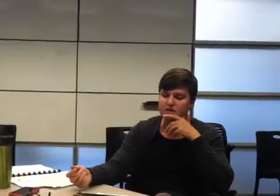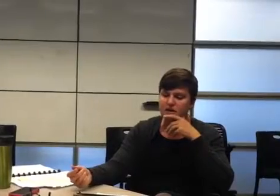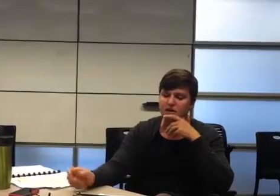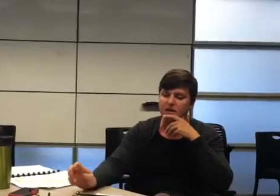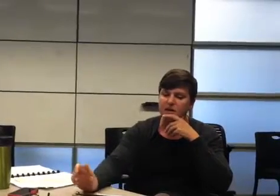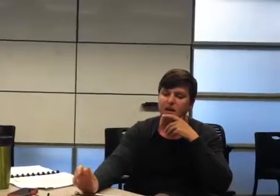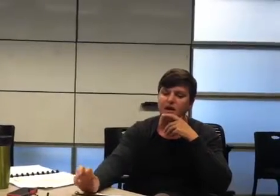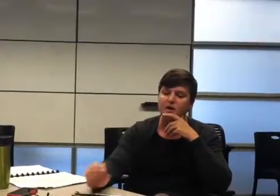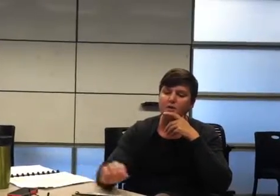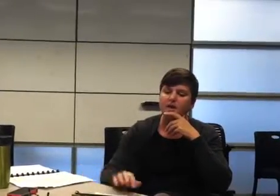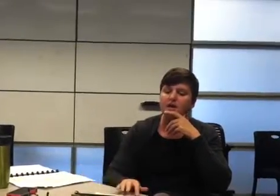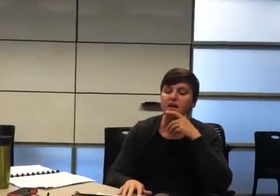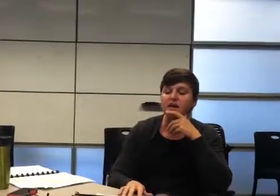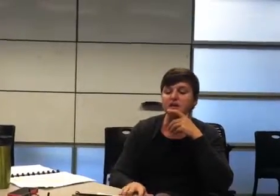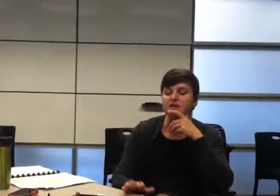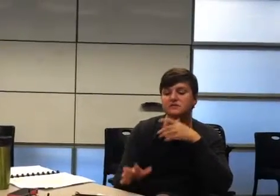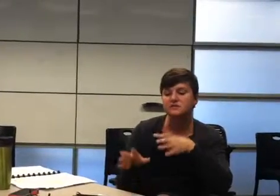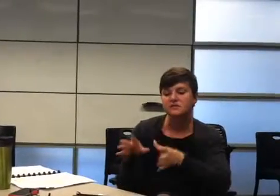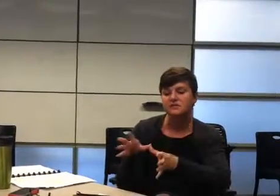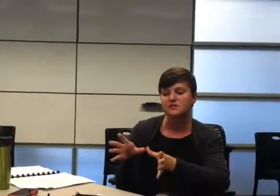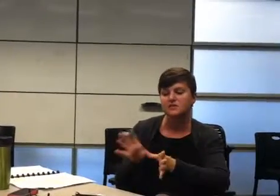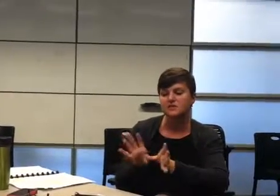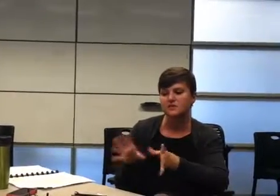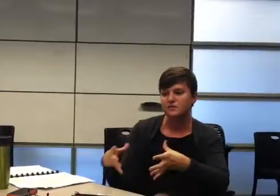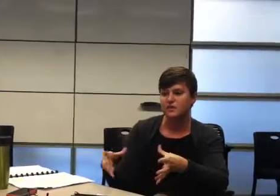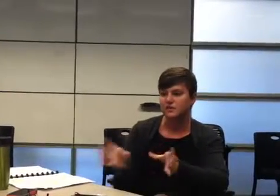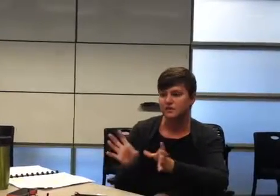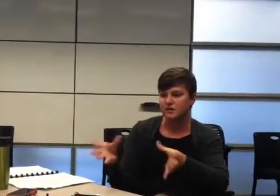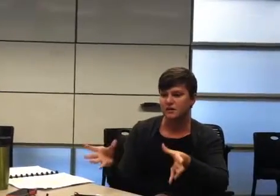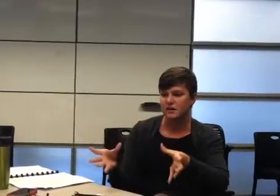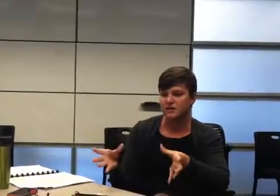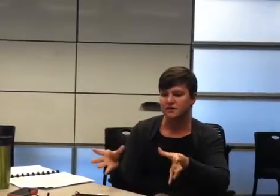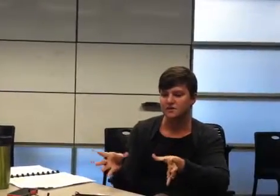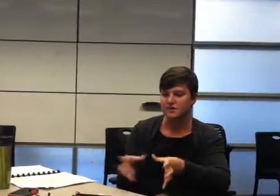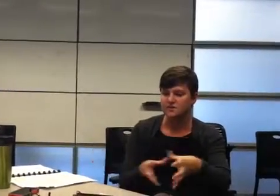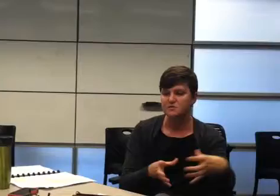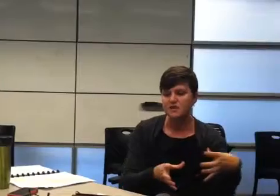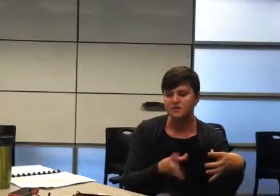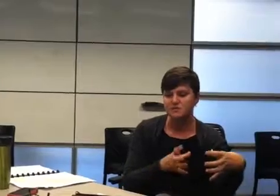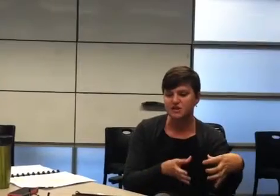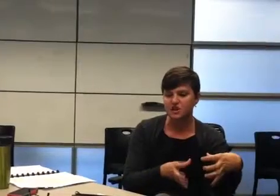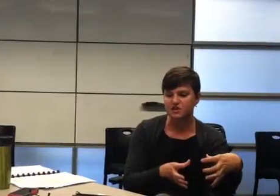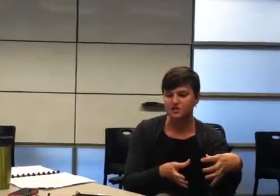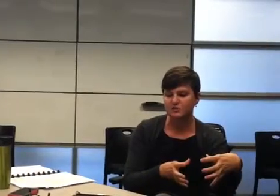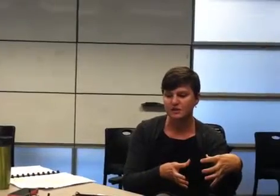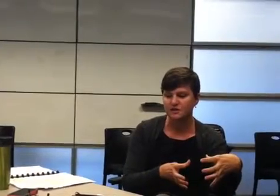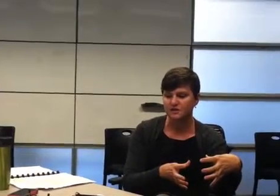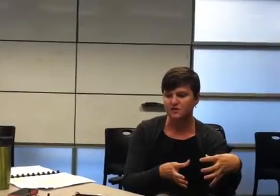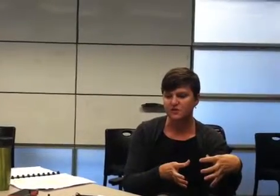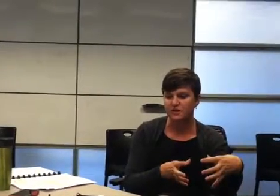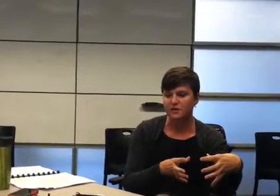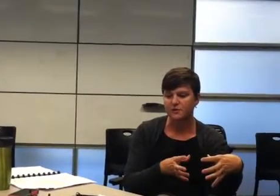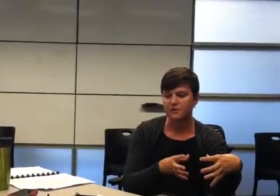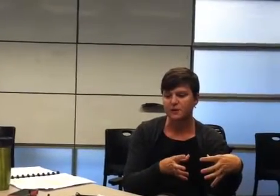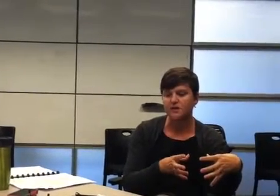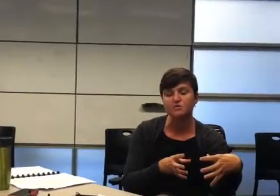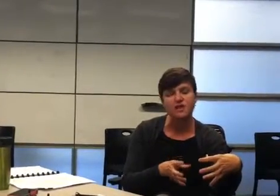that. And I'll give you another thing that I do. I used to make this much harder on myself, but I do